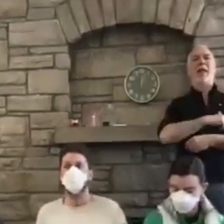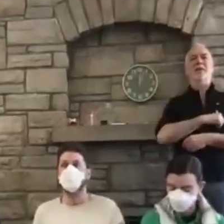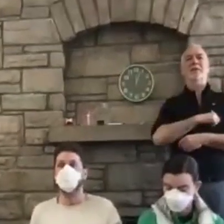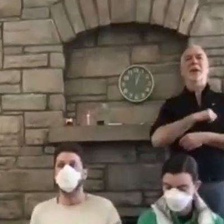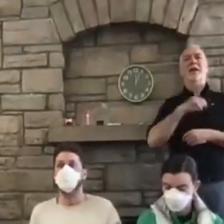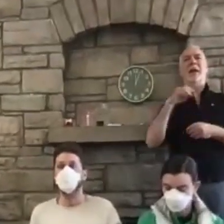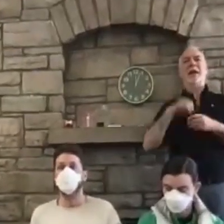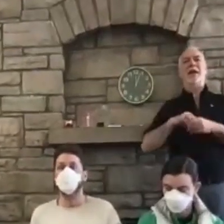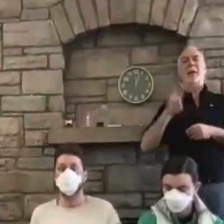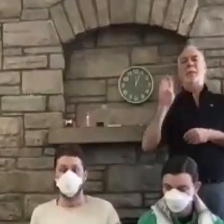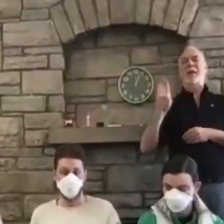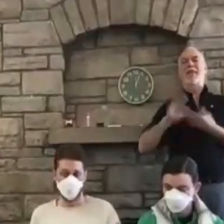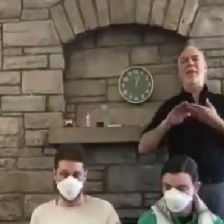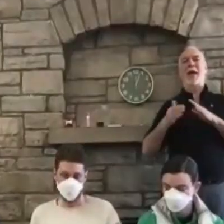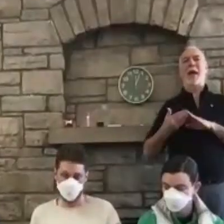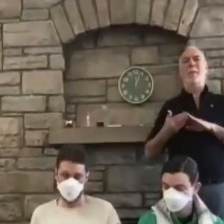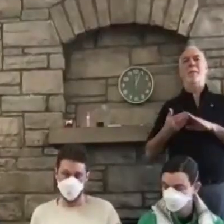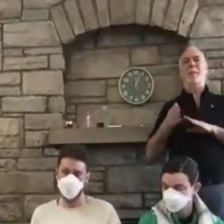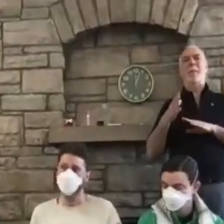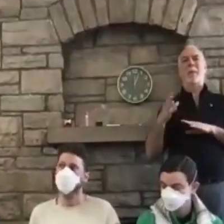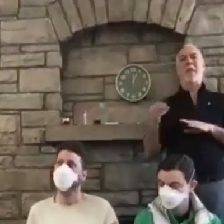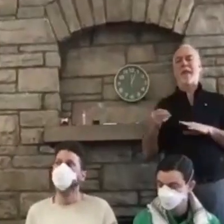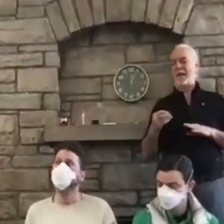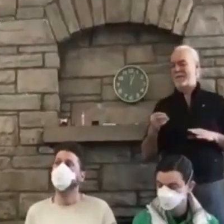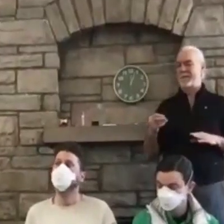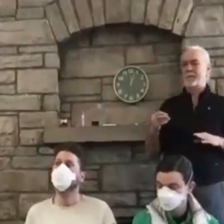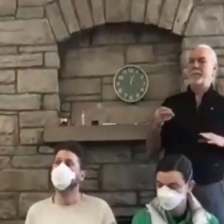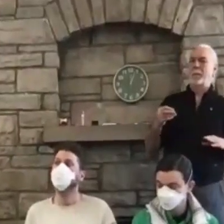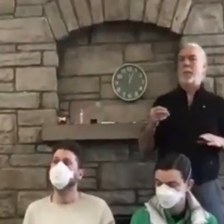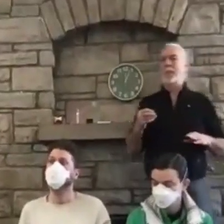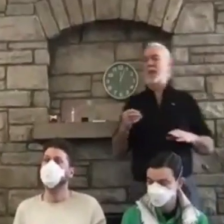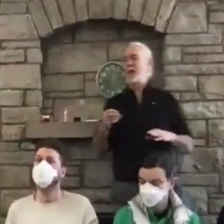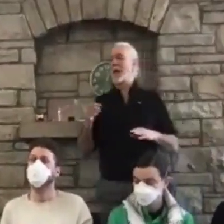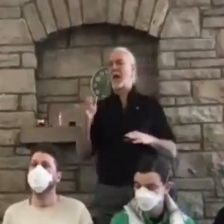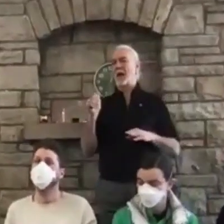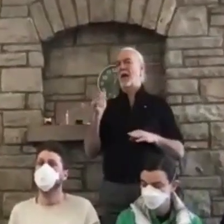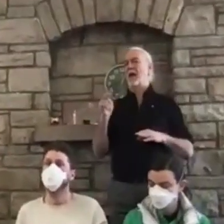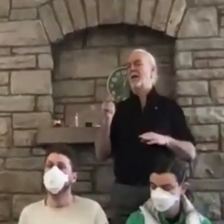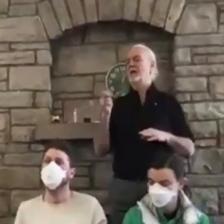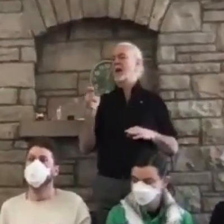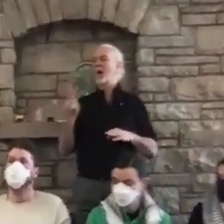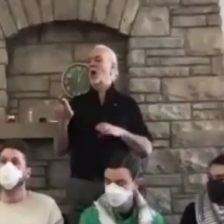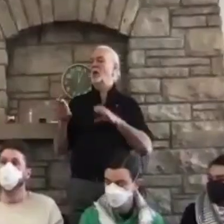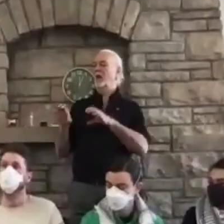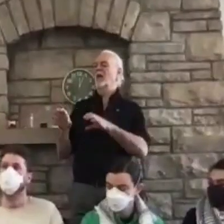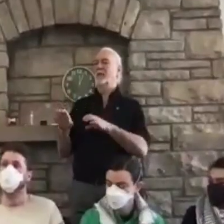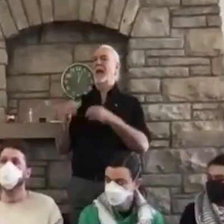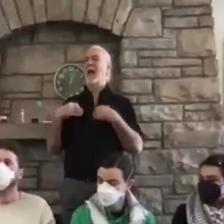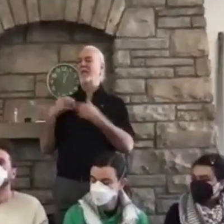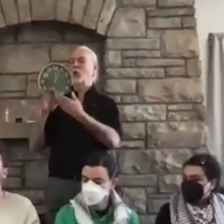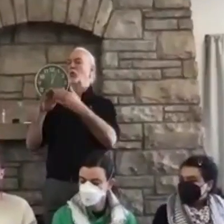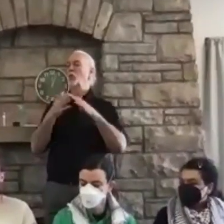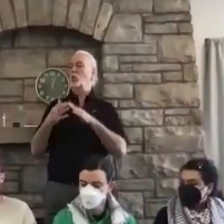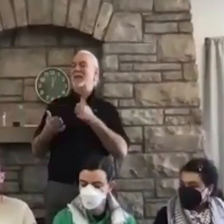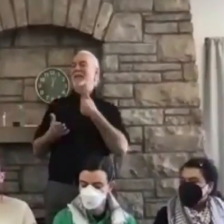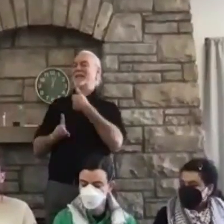in Bethlehem. And what Anar does is it uses community self-help. And that was